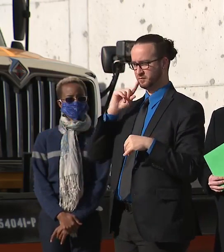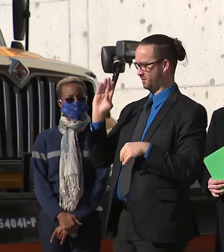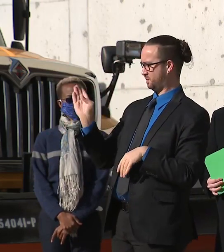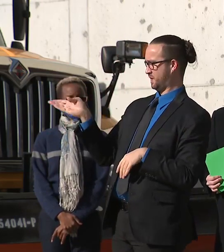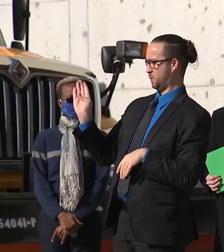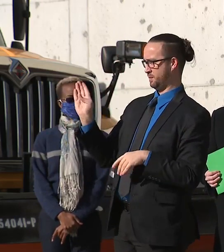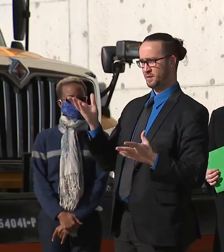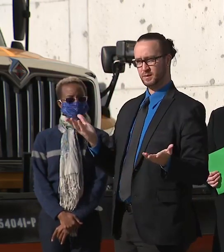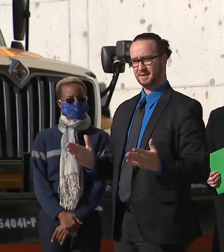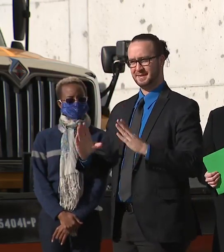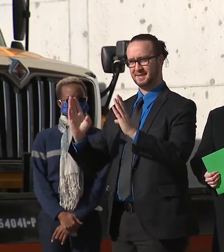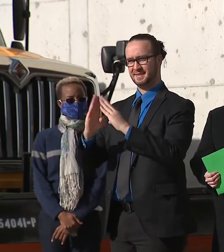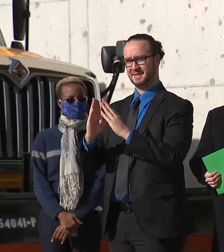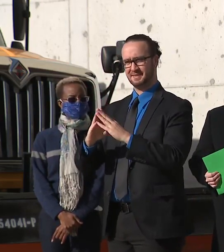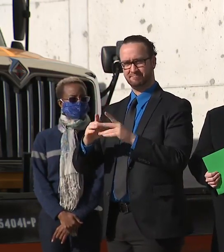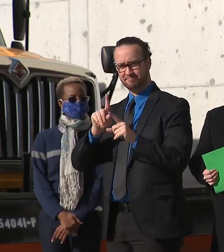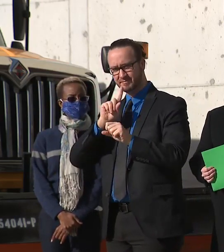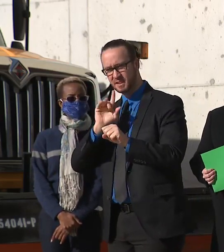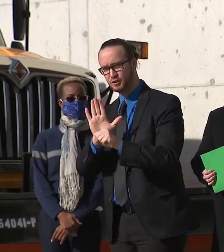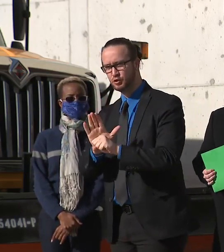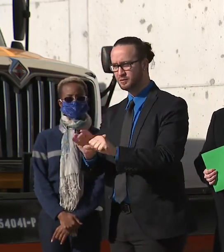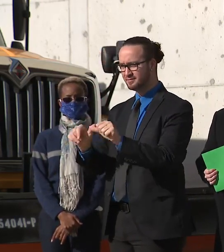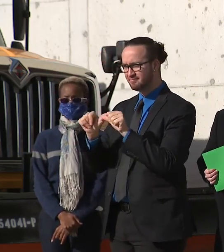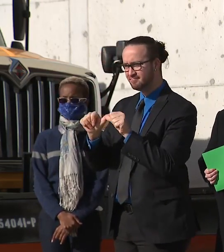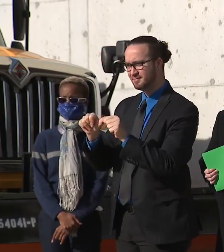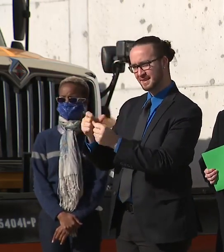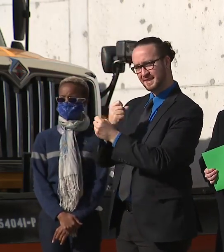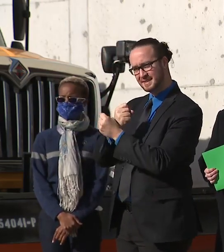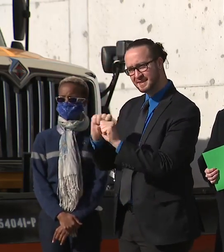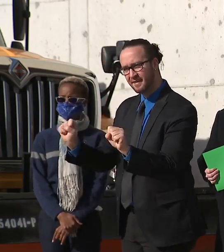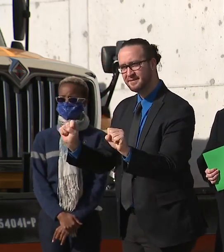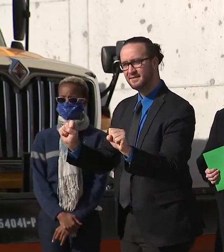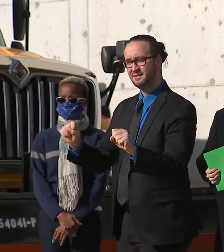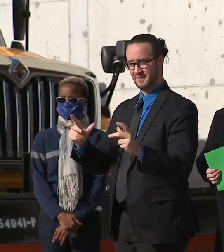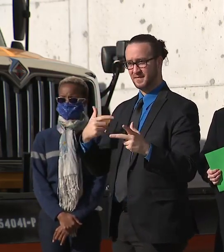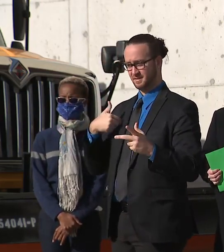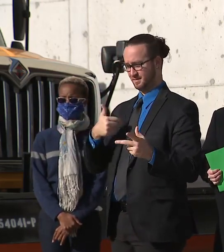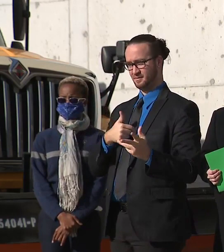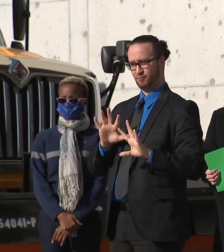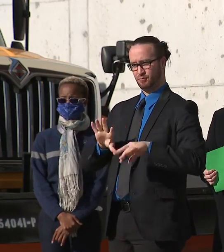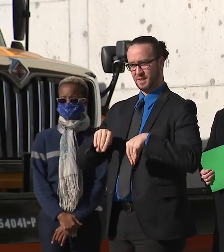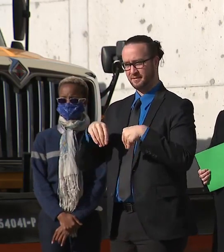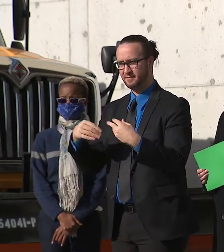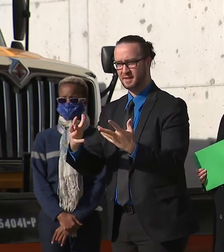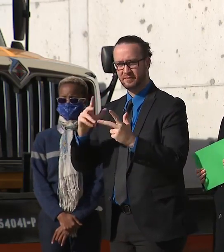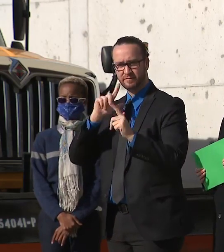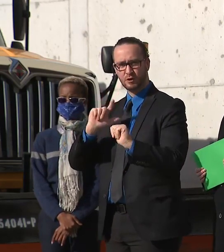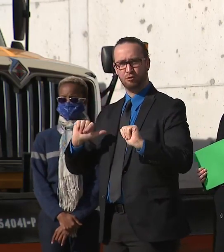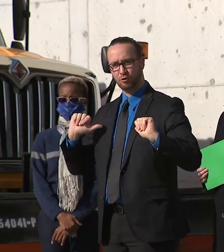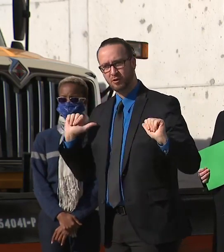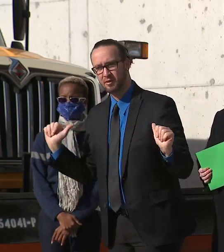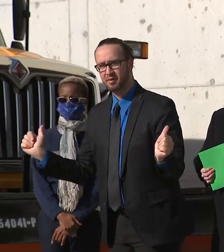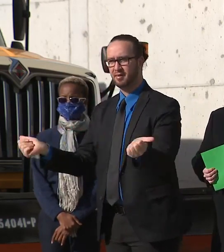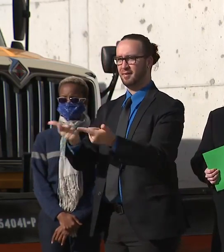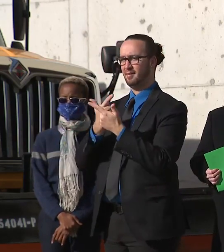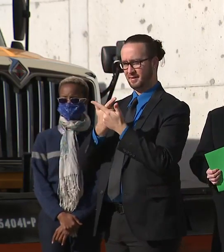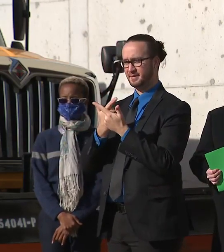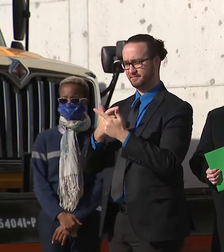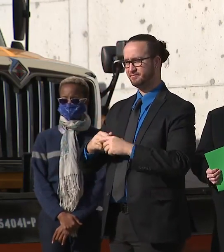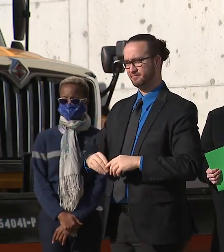operations to make sure that the level of service that we deliver to the citizens of Baltimore is what we should have in our city. And